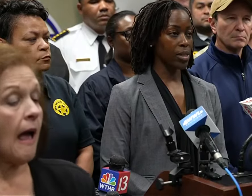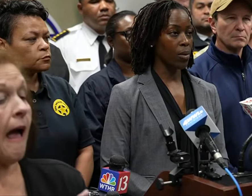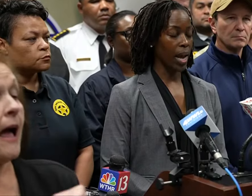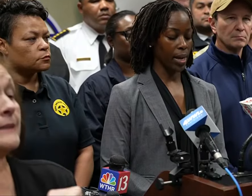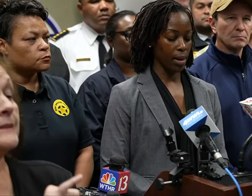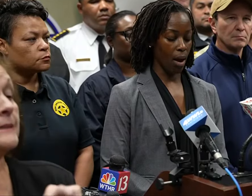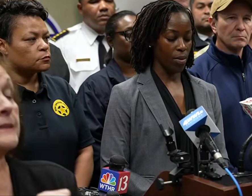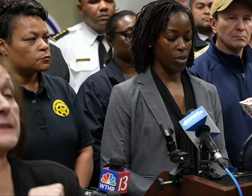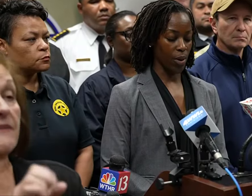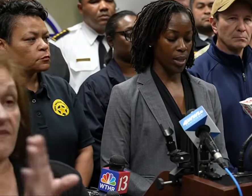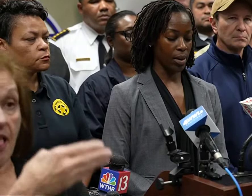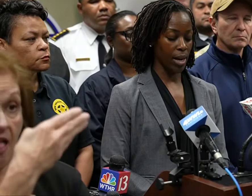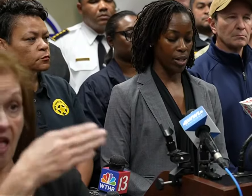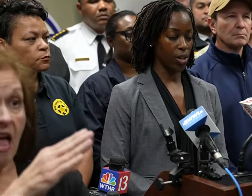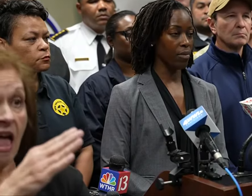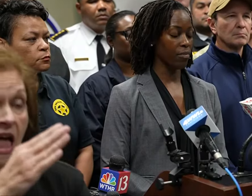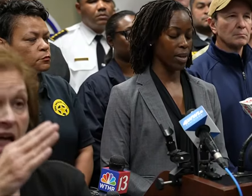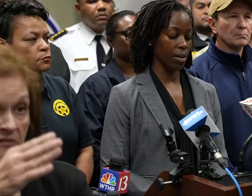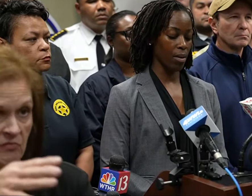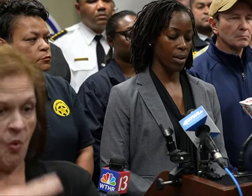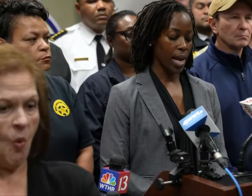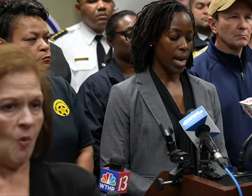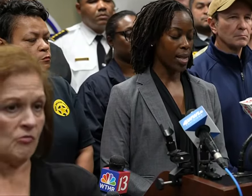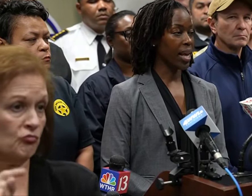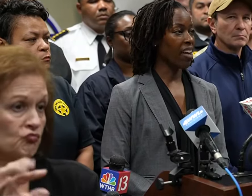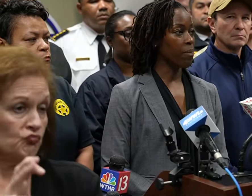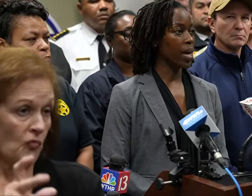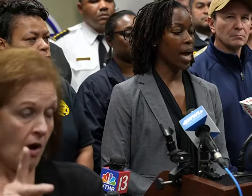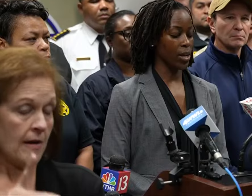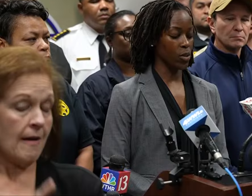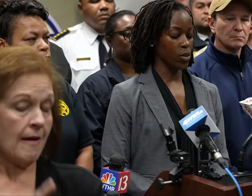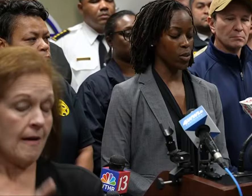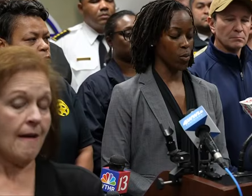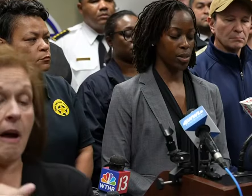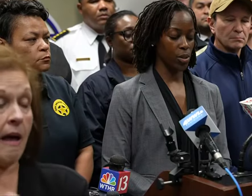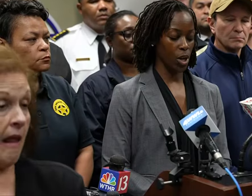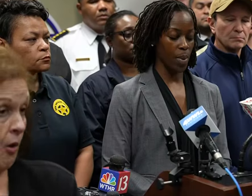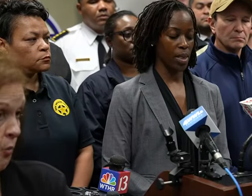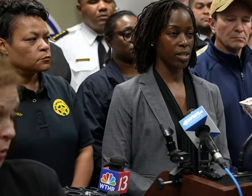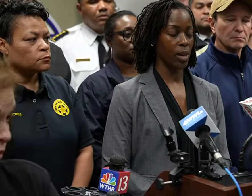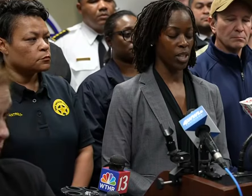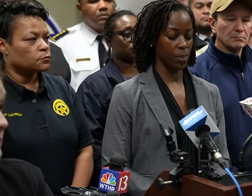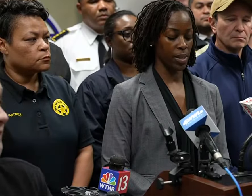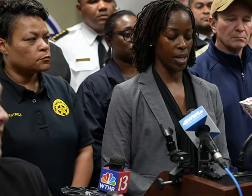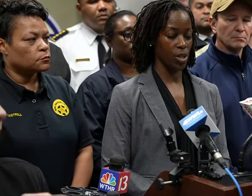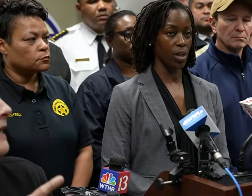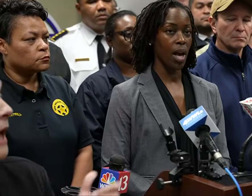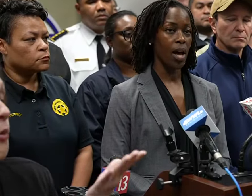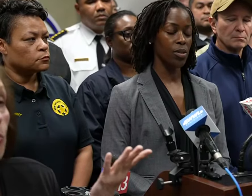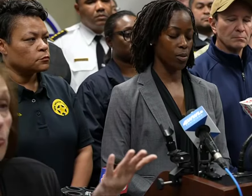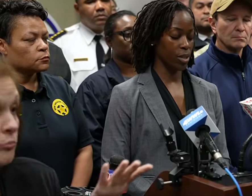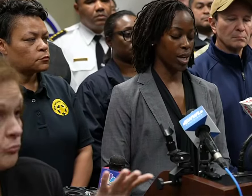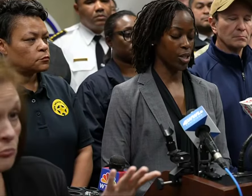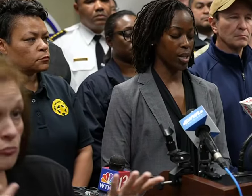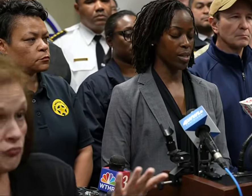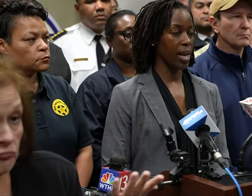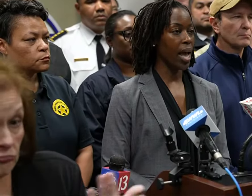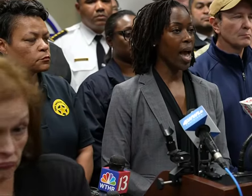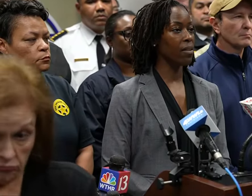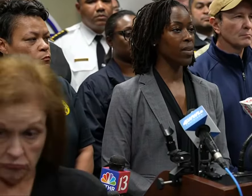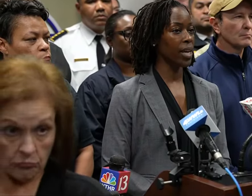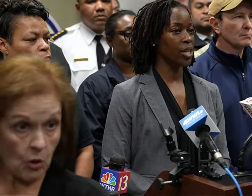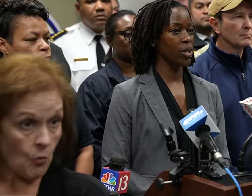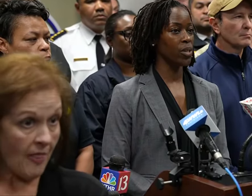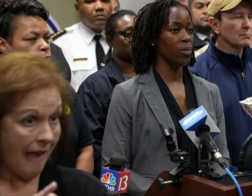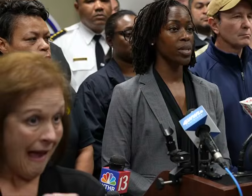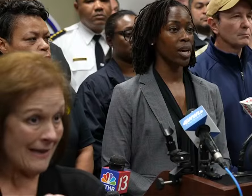flag was located on the trailer hitch of the vehicle, and the FBI is working to determine the subject's potential associations